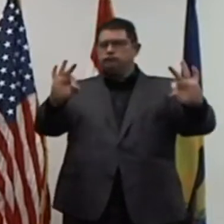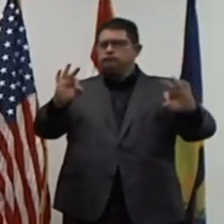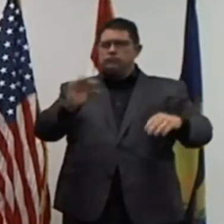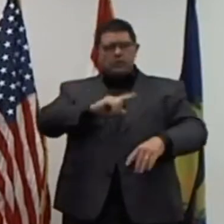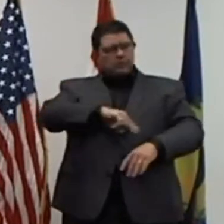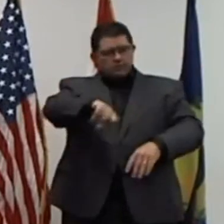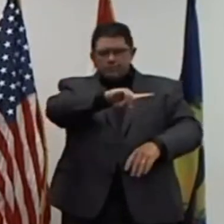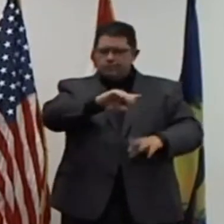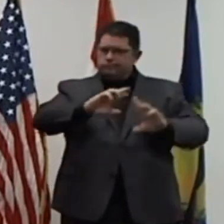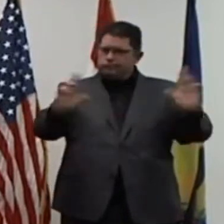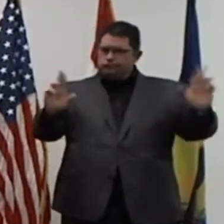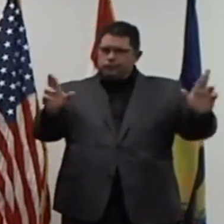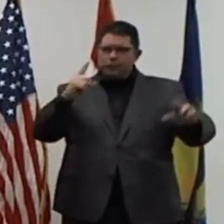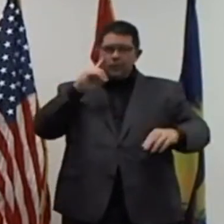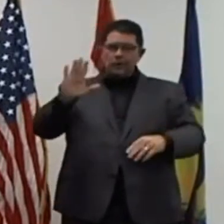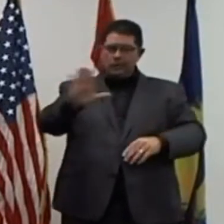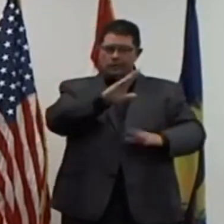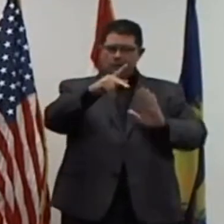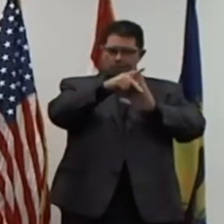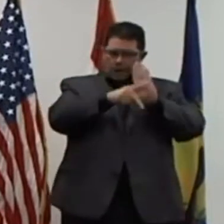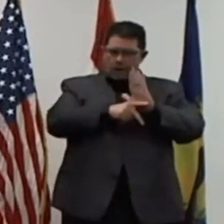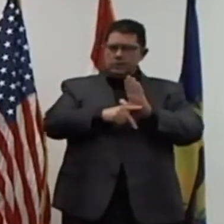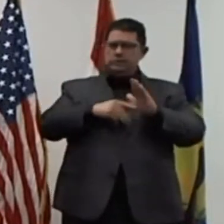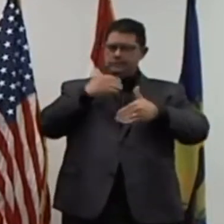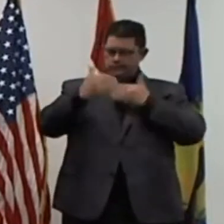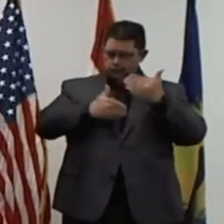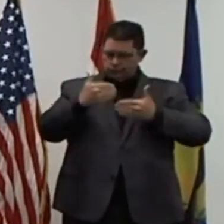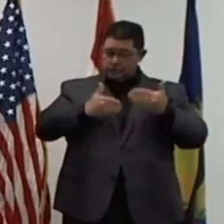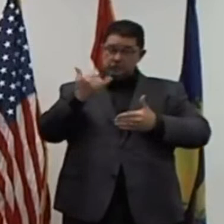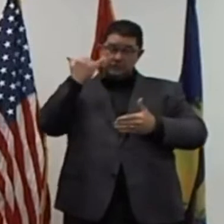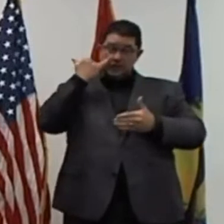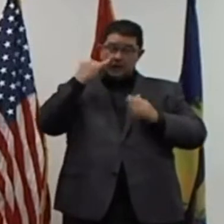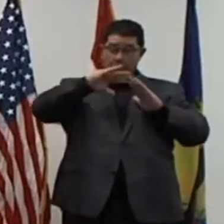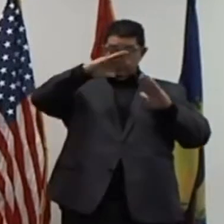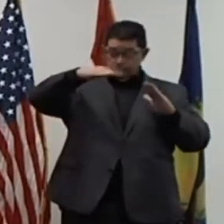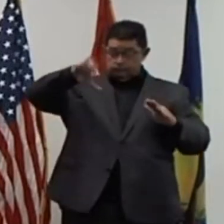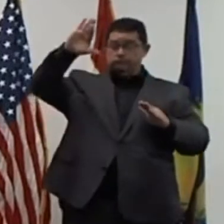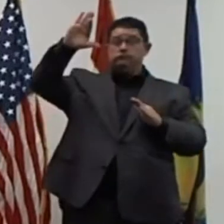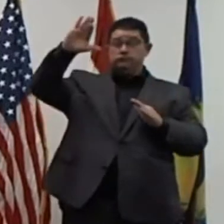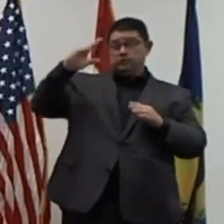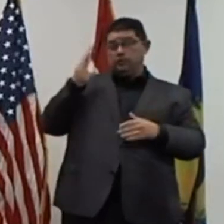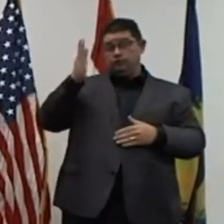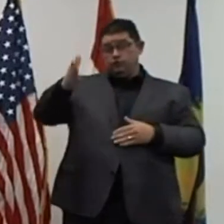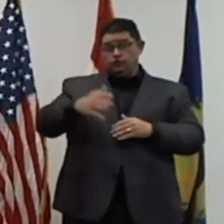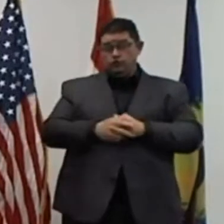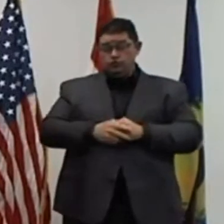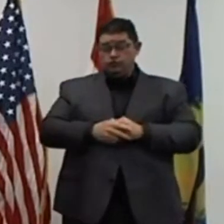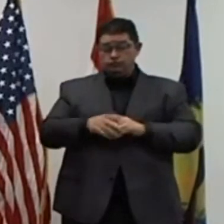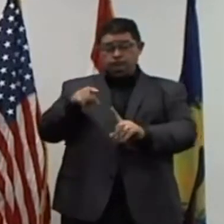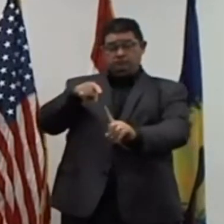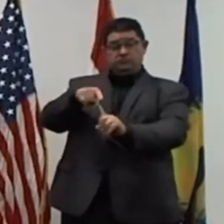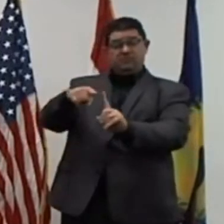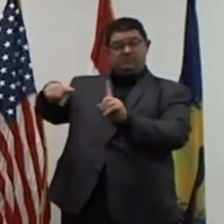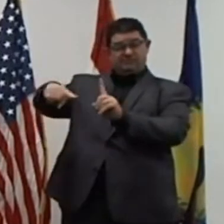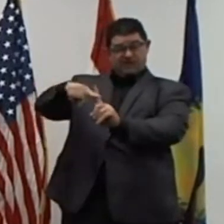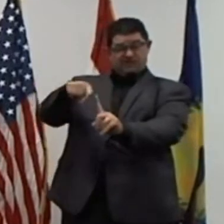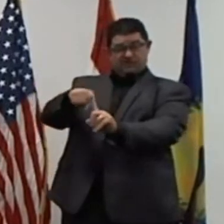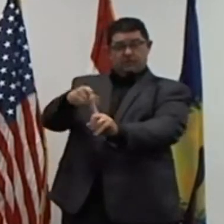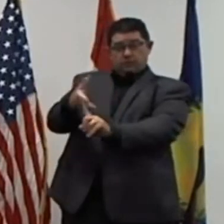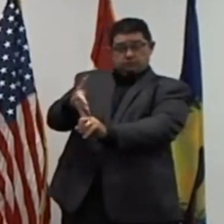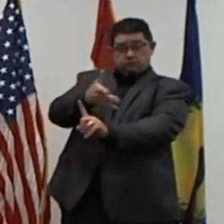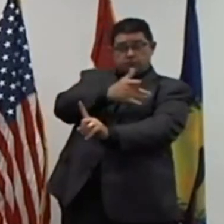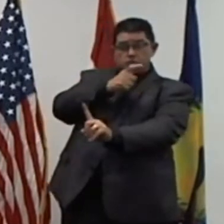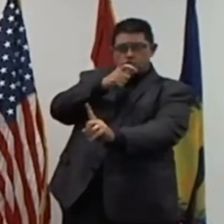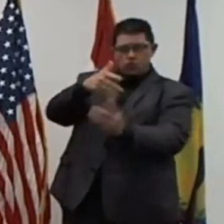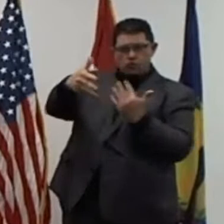their policies and their procedures should we see more cases in the future. Through contact tracing, we are able to identify